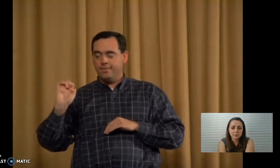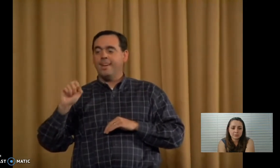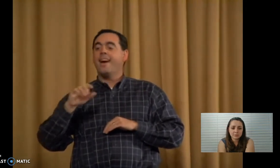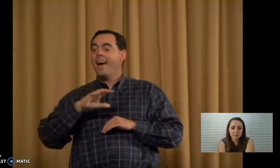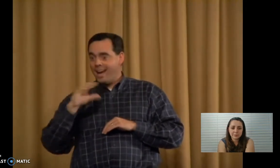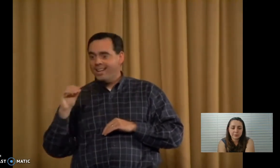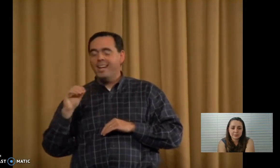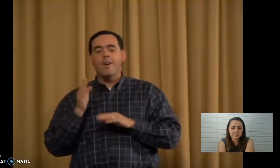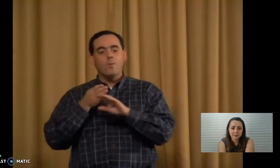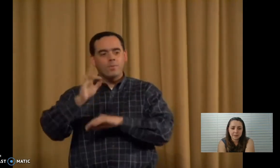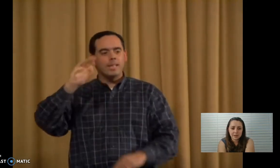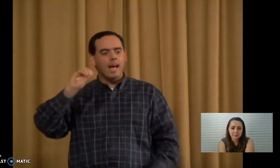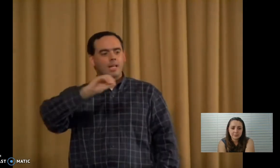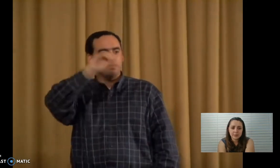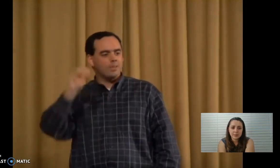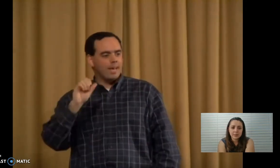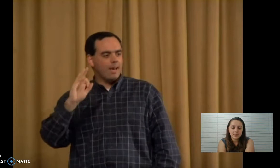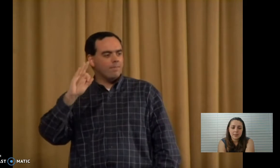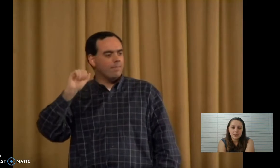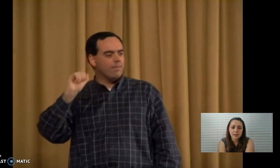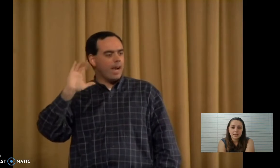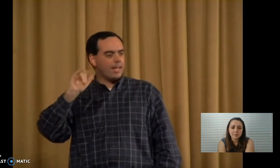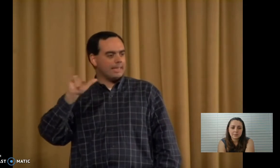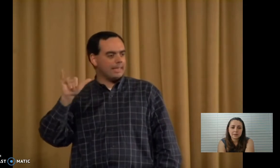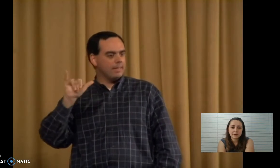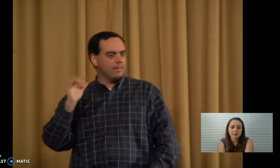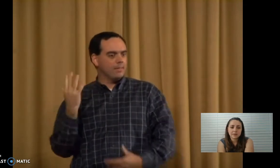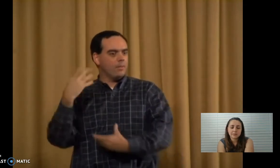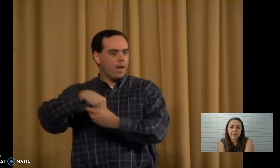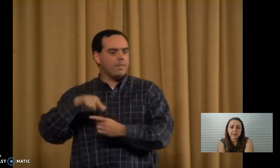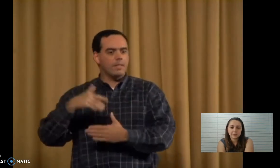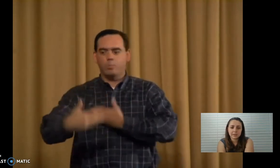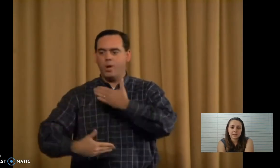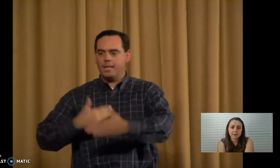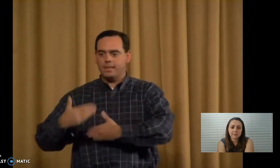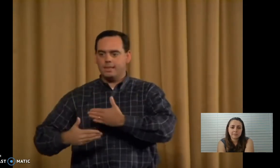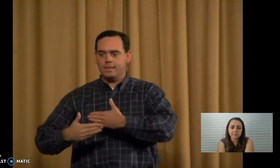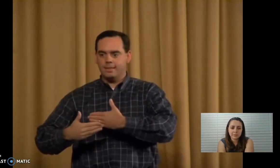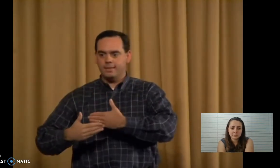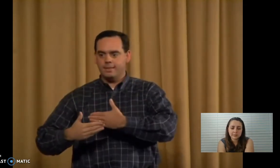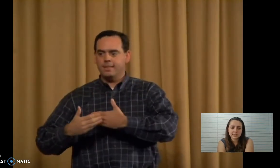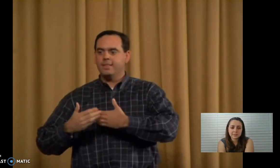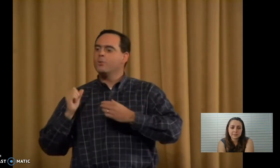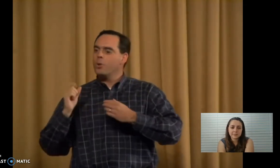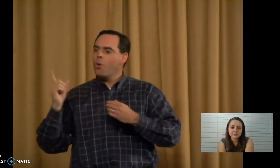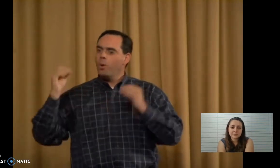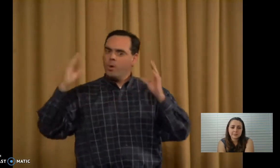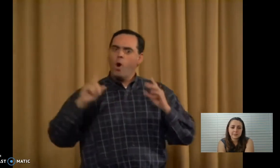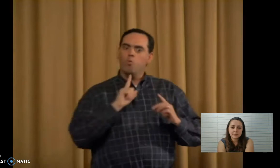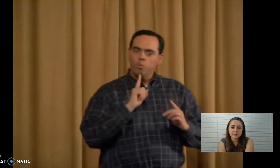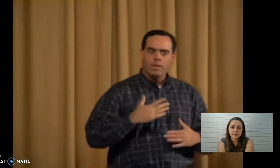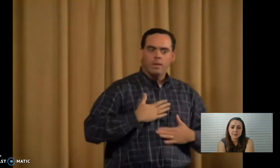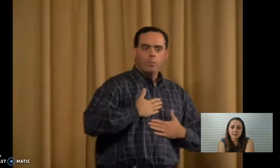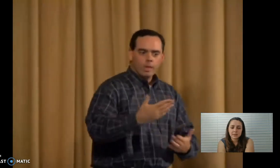1,900 posts for courses on it now. 90% of faculty are involved in this process.